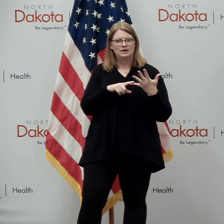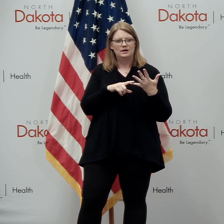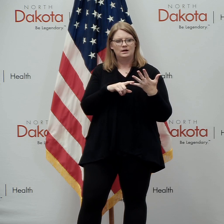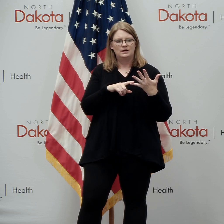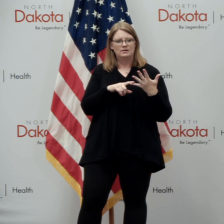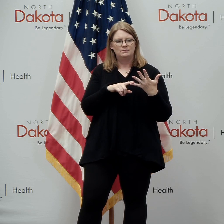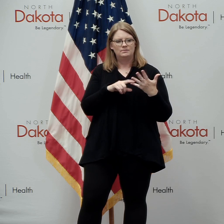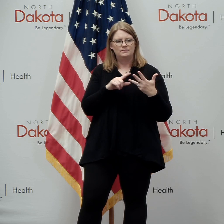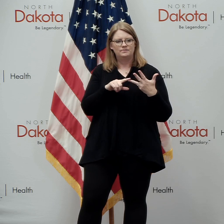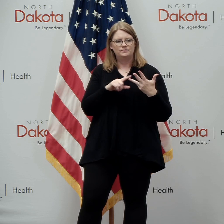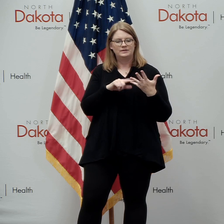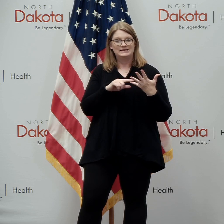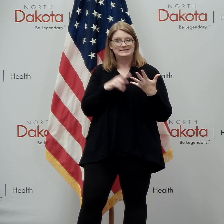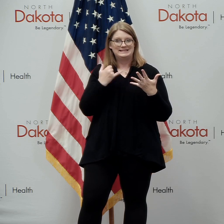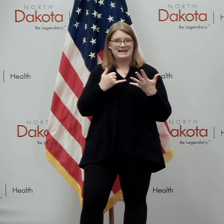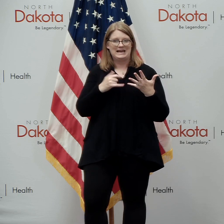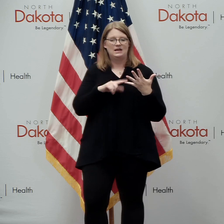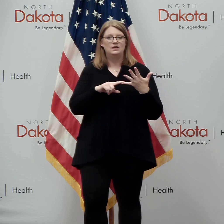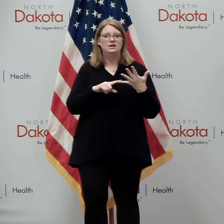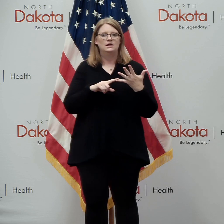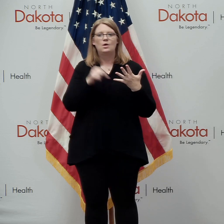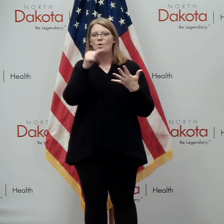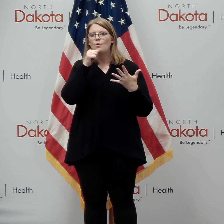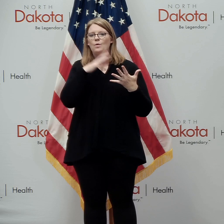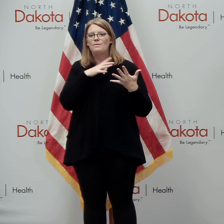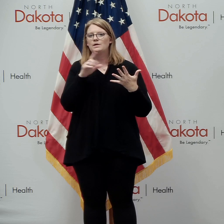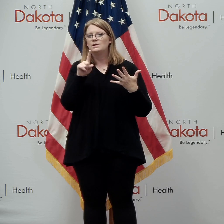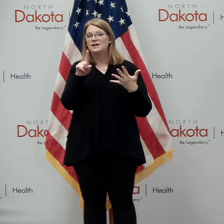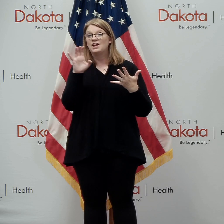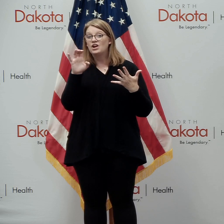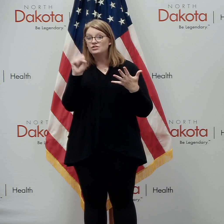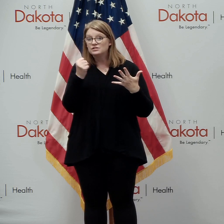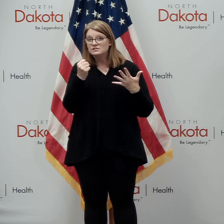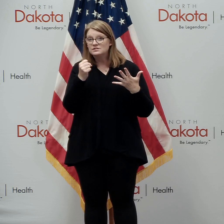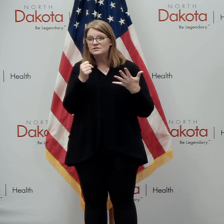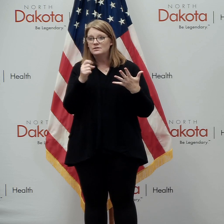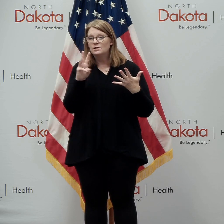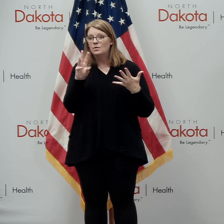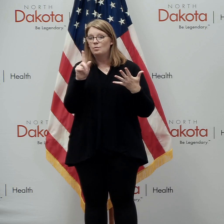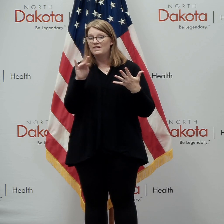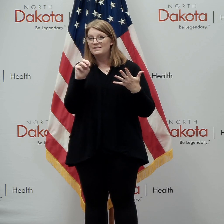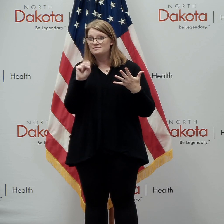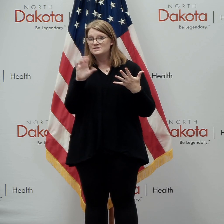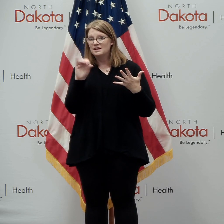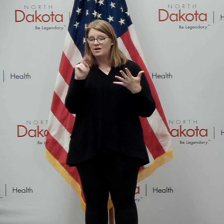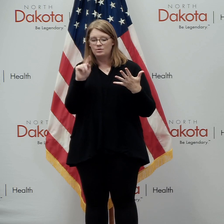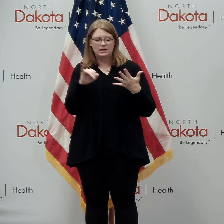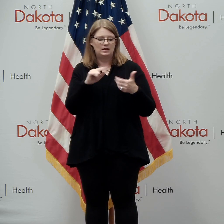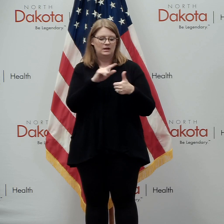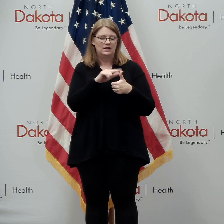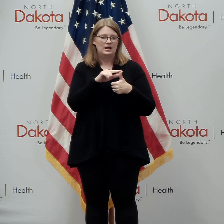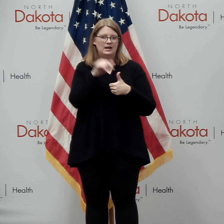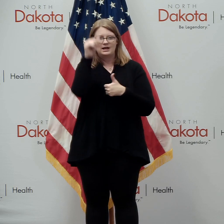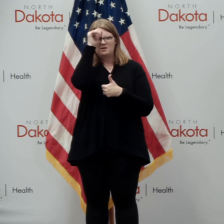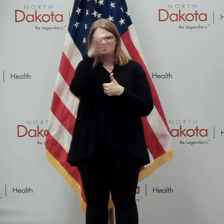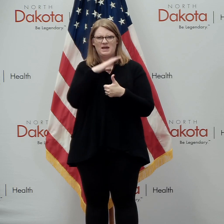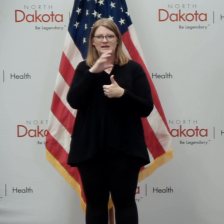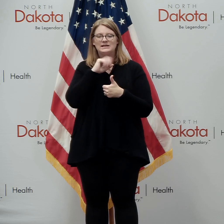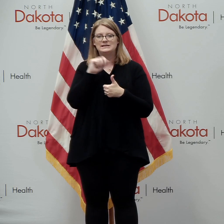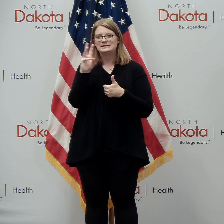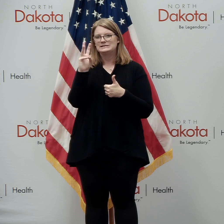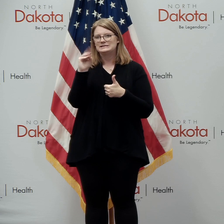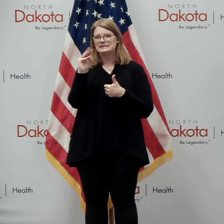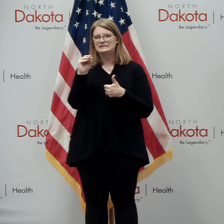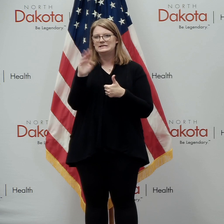those 9, today we report that a woman in her 100s from Williams County, and a man in his 60s from